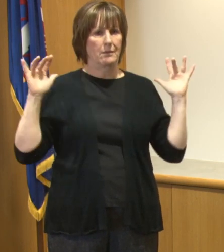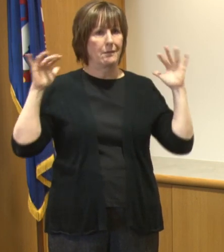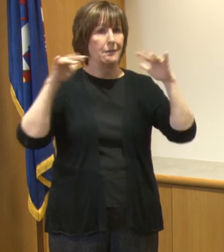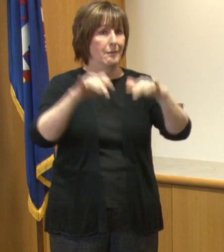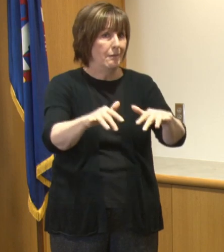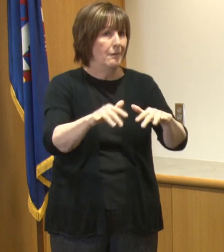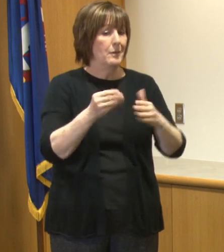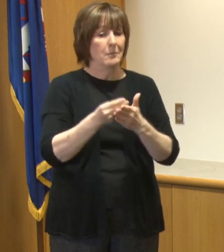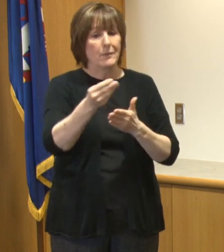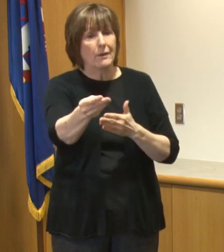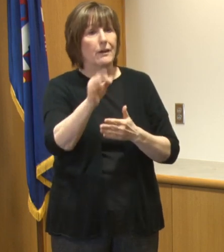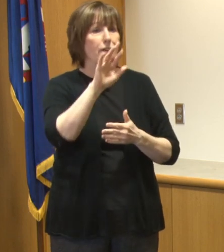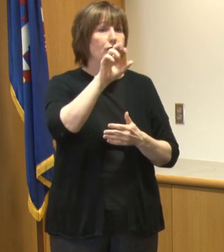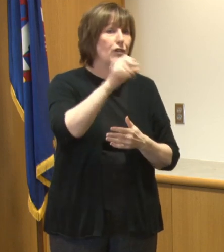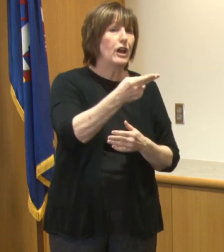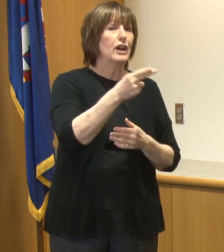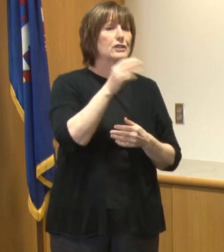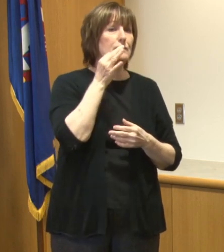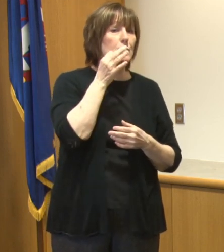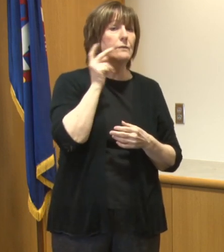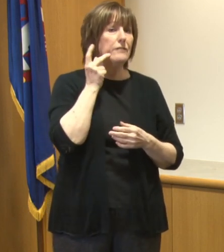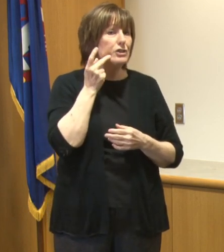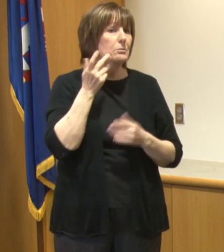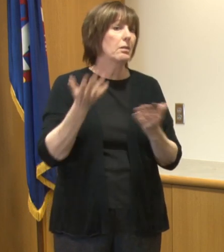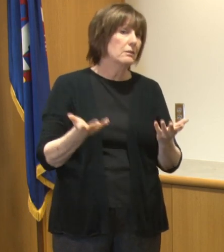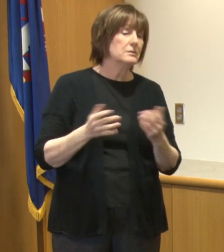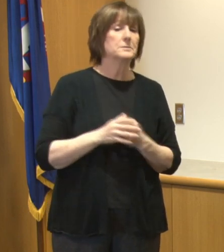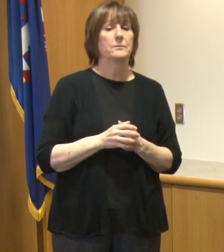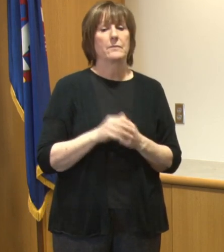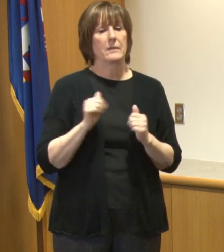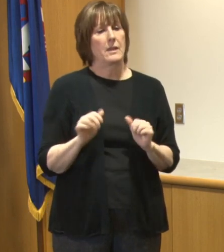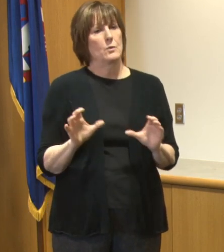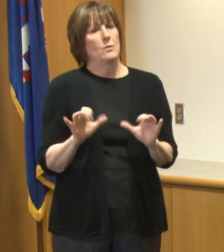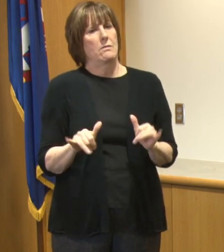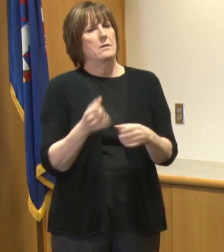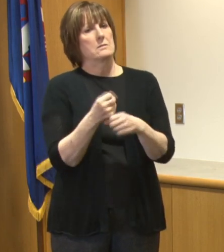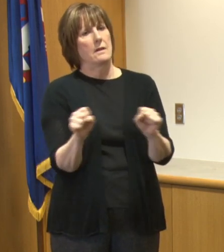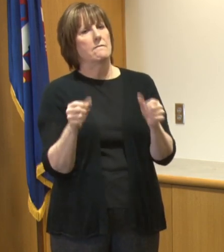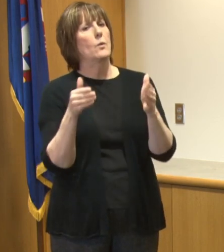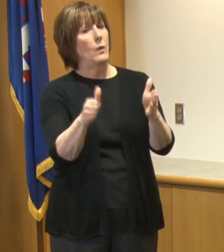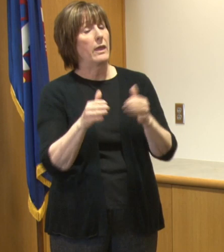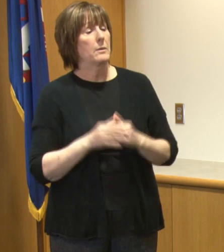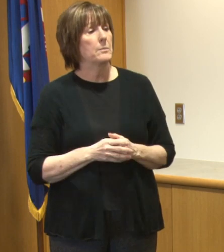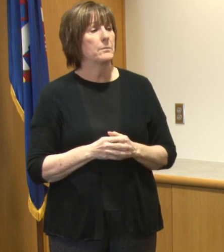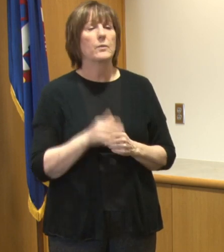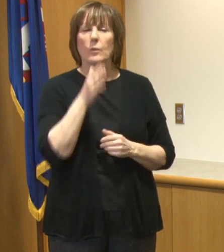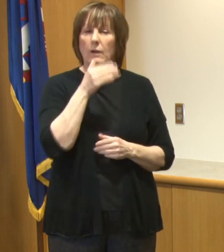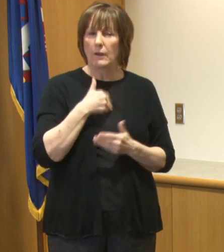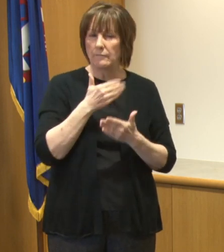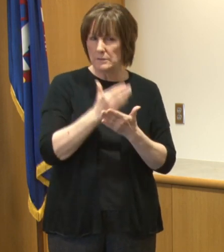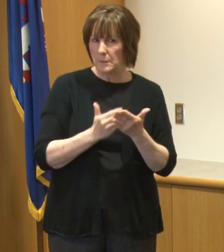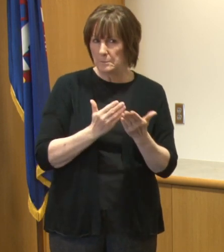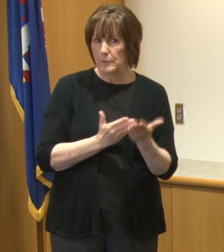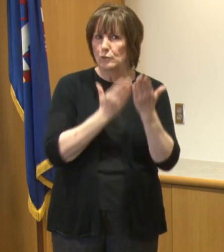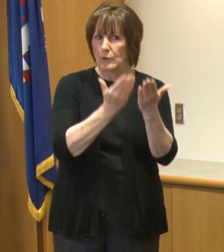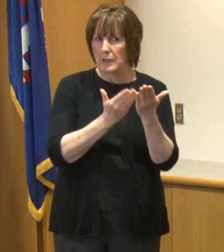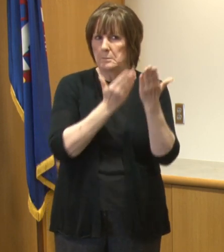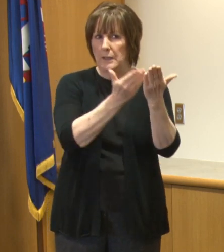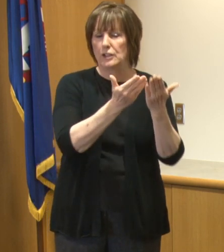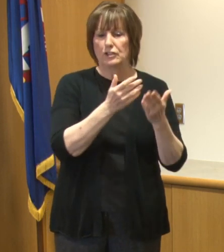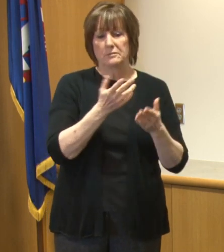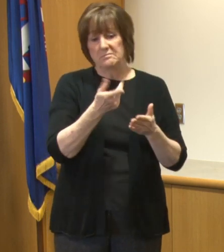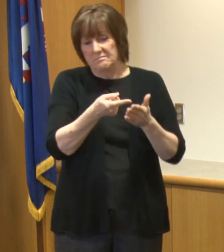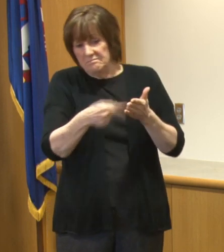know, fresh fruits and vegetables, but in being able to do that safely. So we'll have some recommendations here